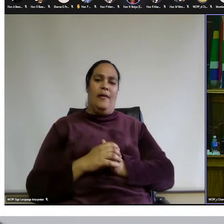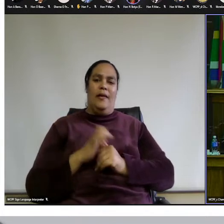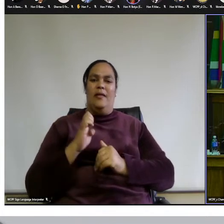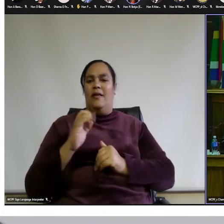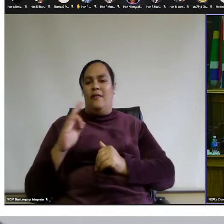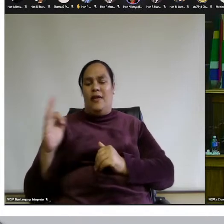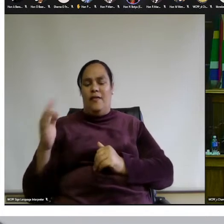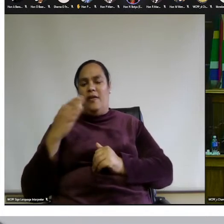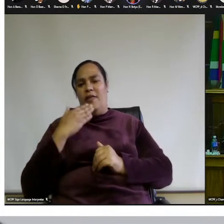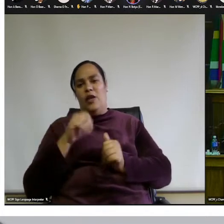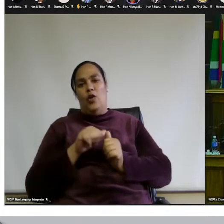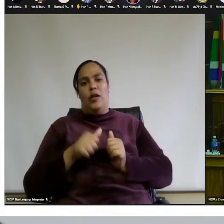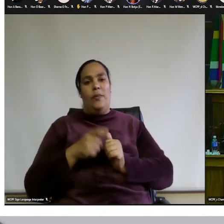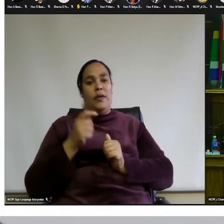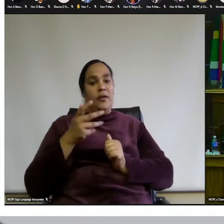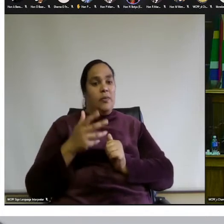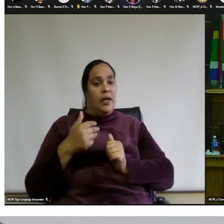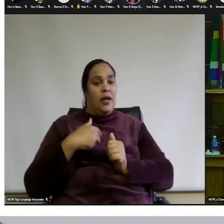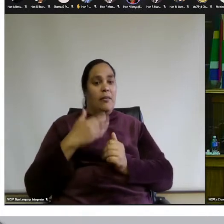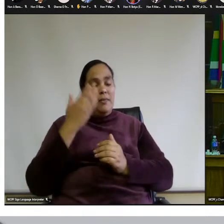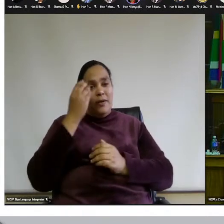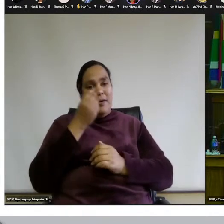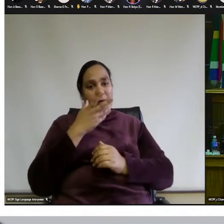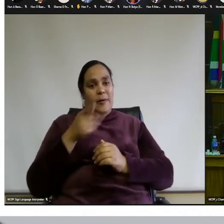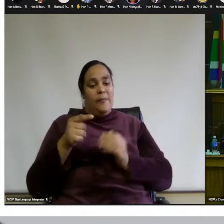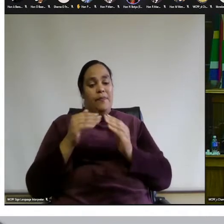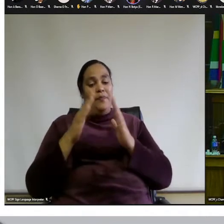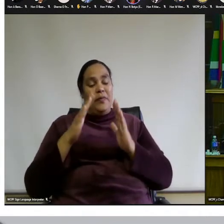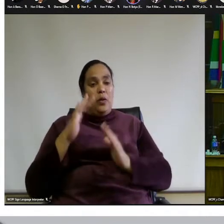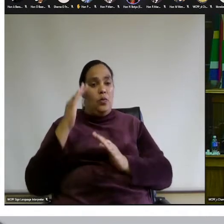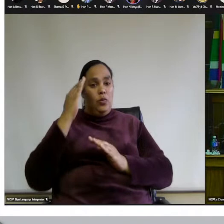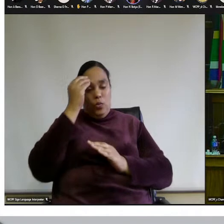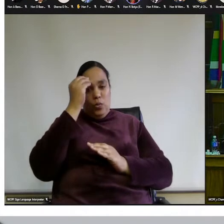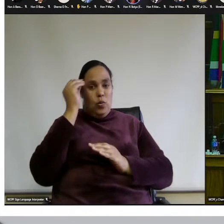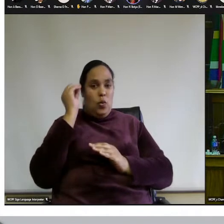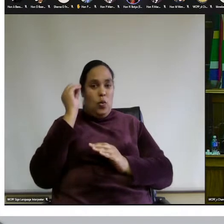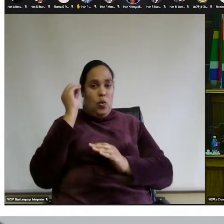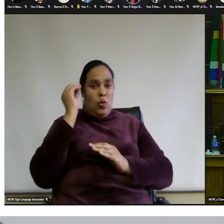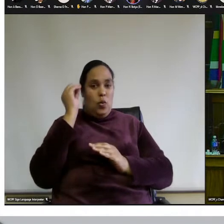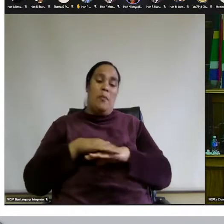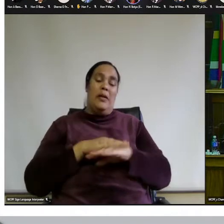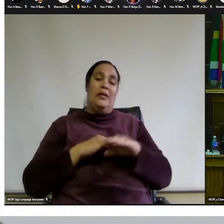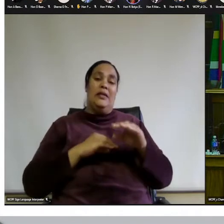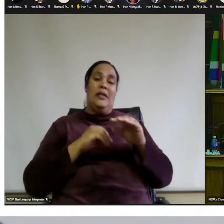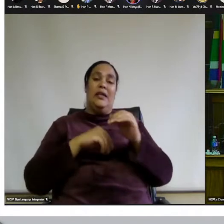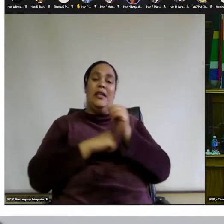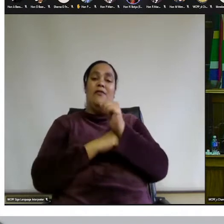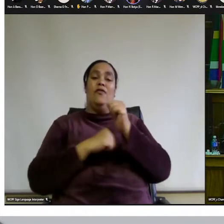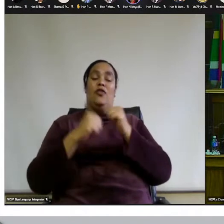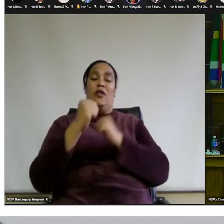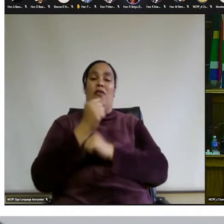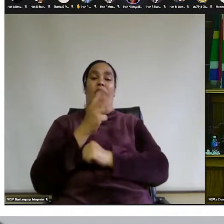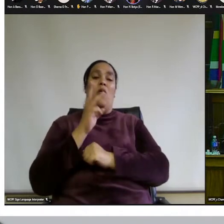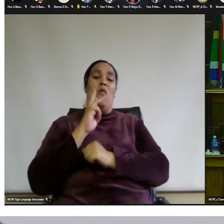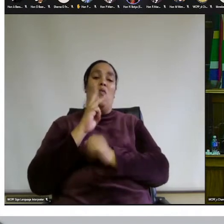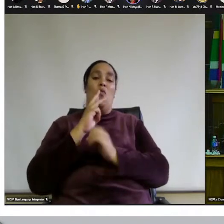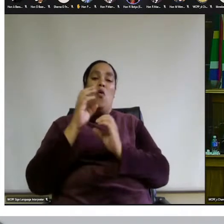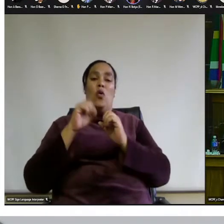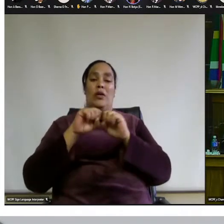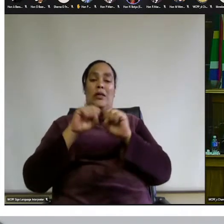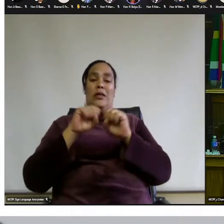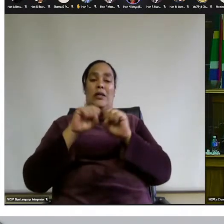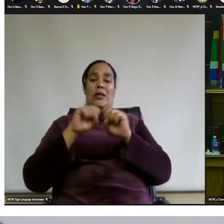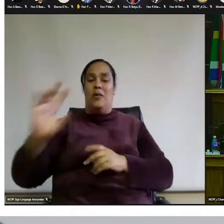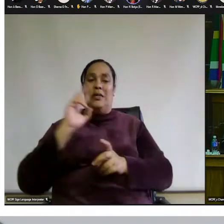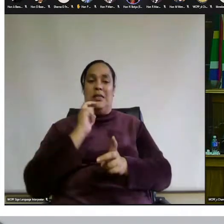Thank you, Deputy Speaker. I move without notice that the House notes the lack of basic infrastructure for water drainage systems in the Cape Town